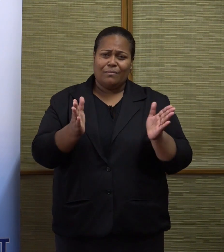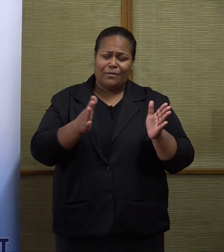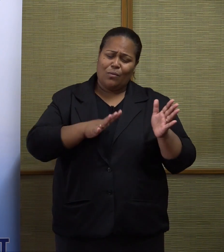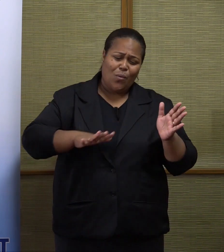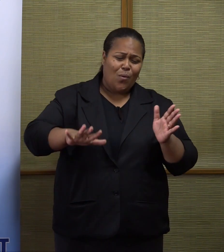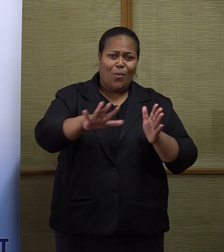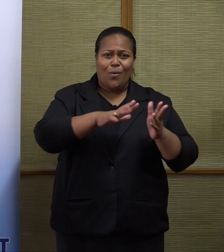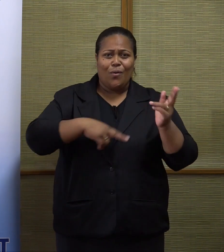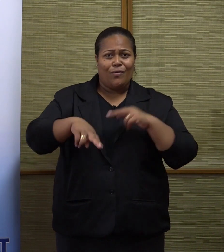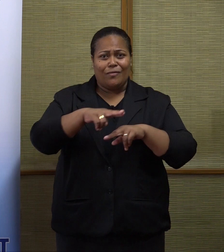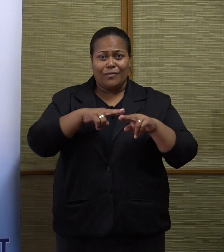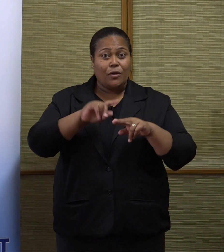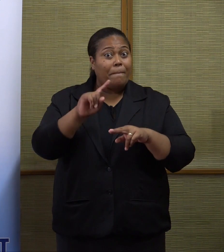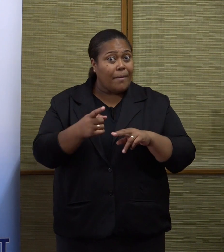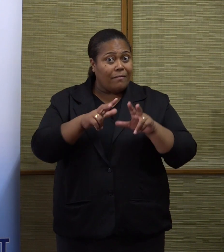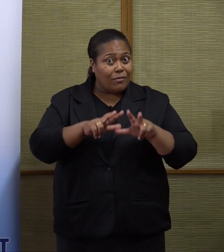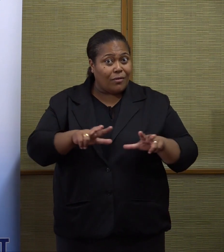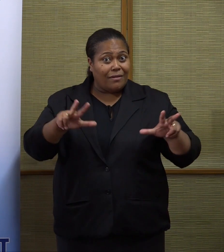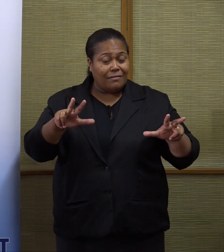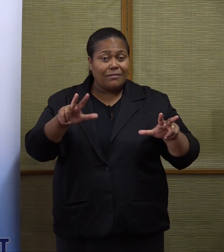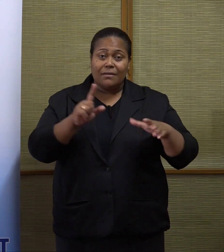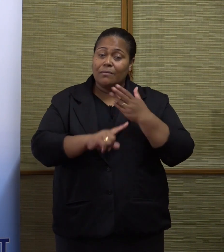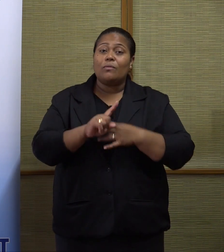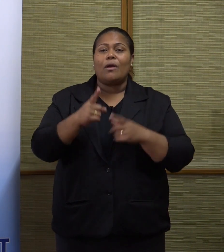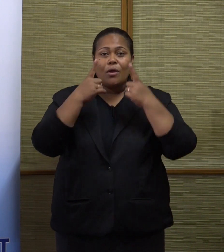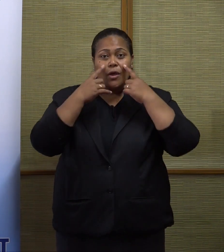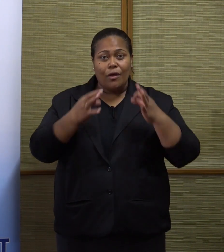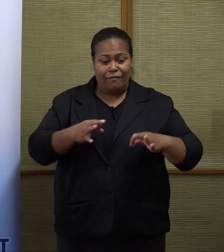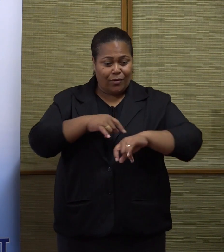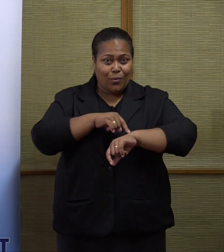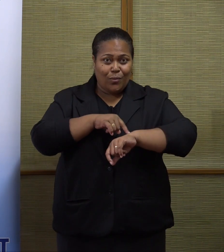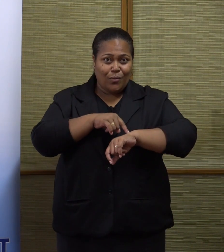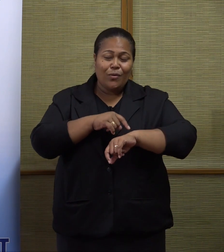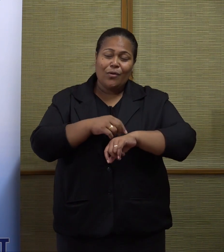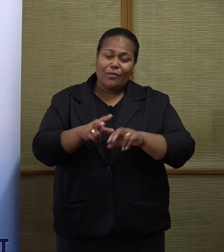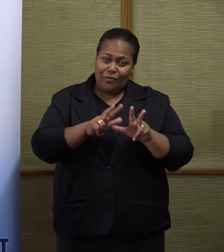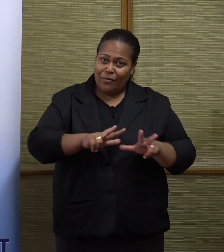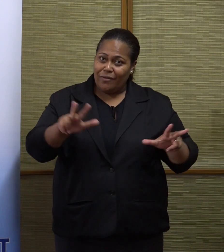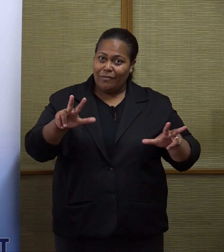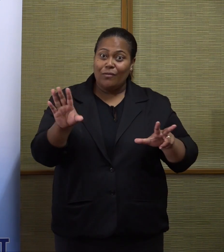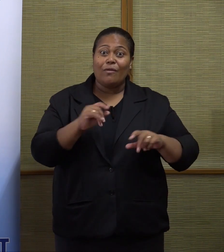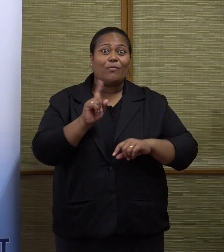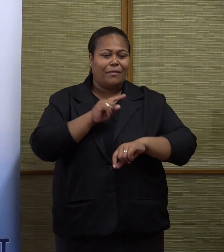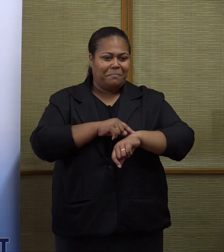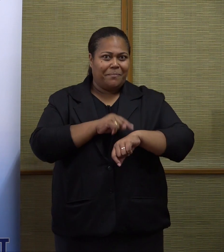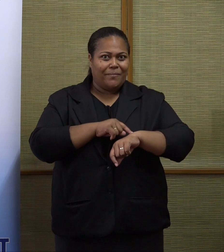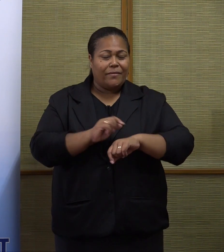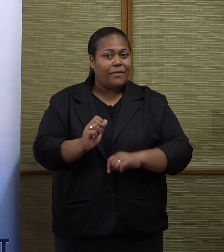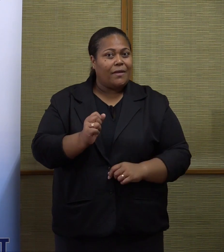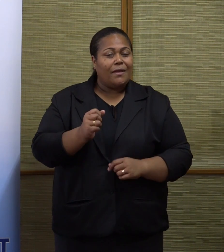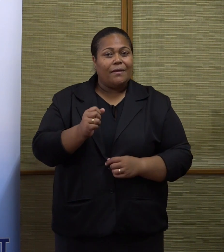across. The only difference is the curfew hours for Vanuatu will be from